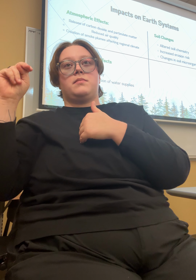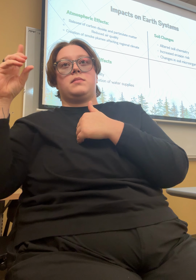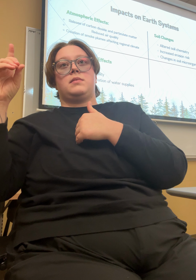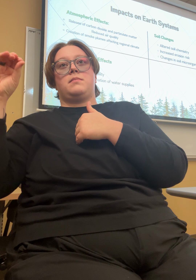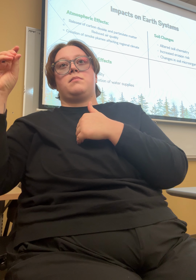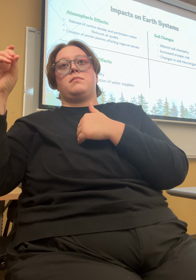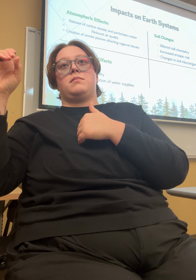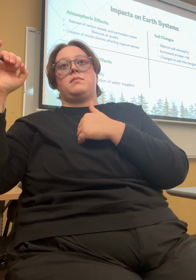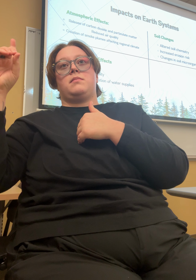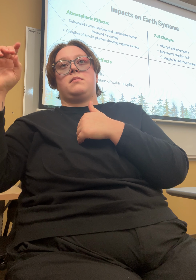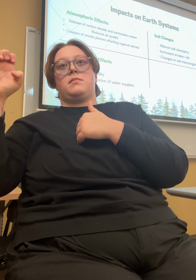particulate matter.